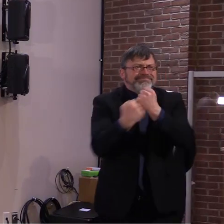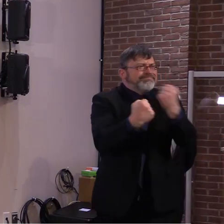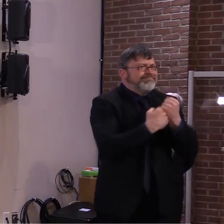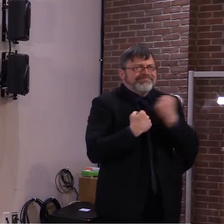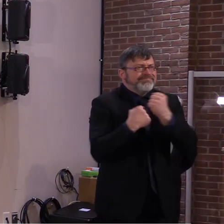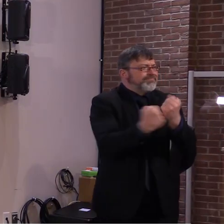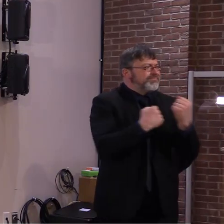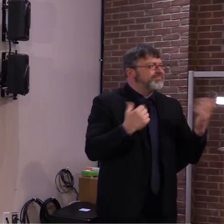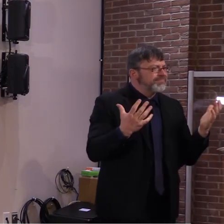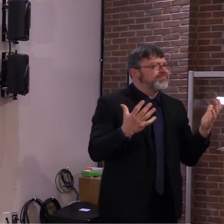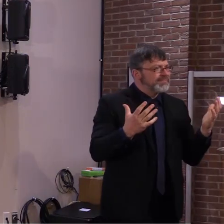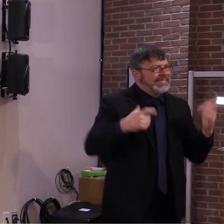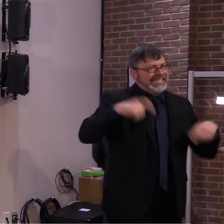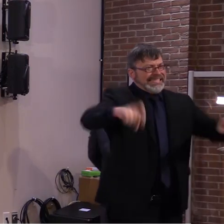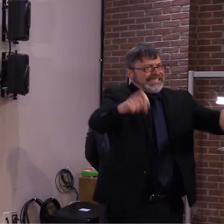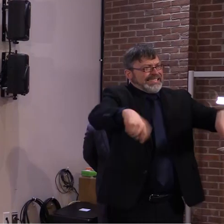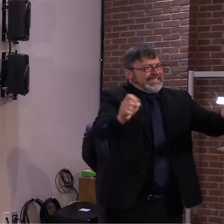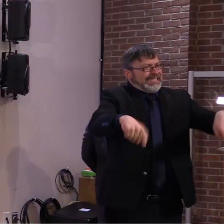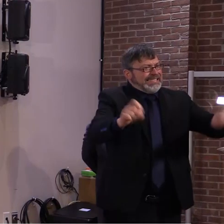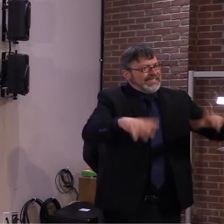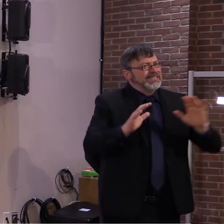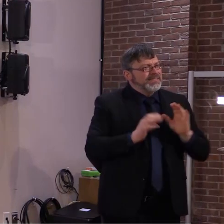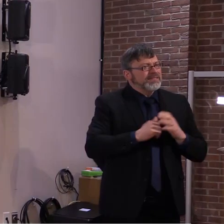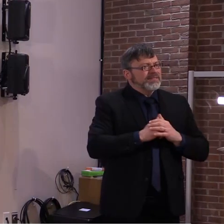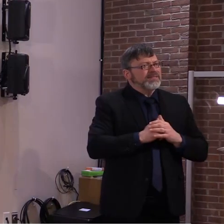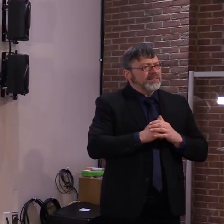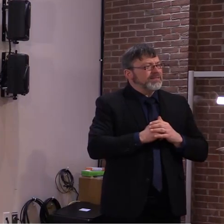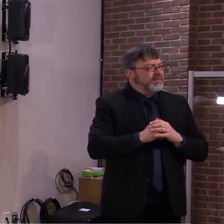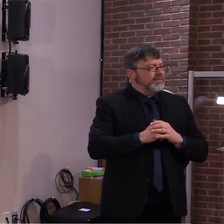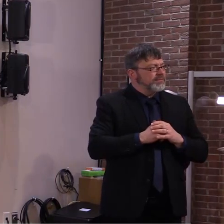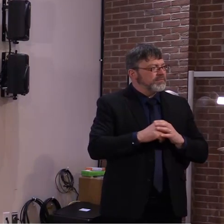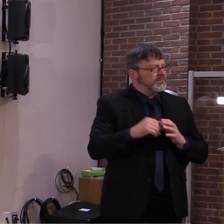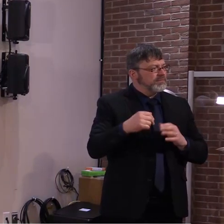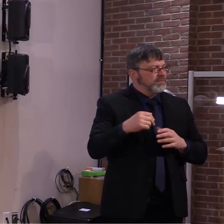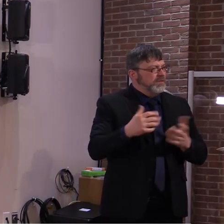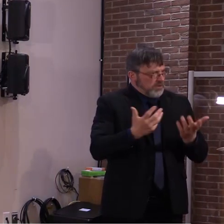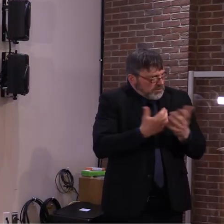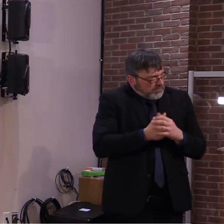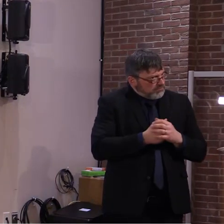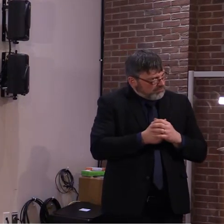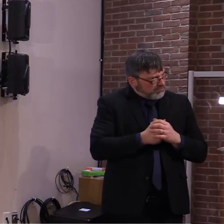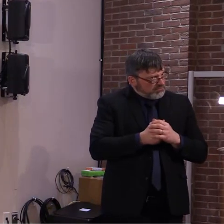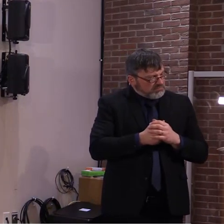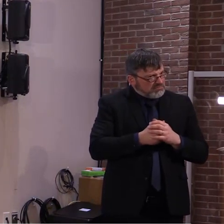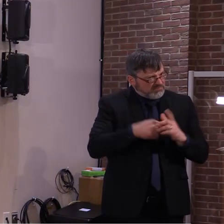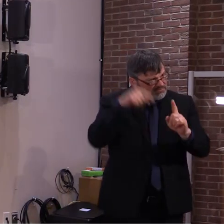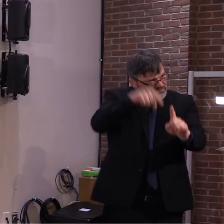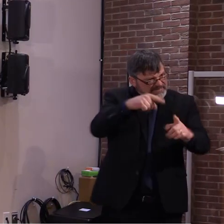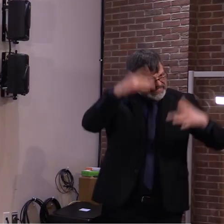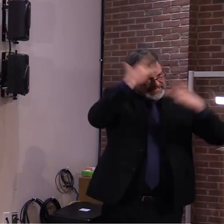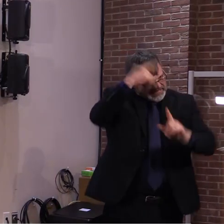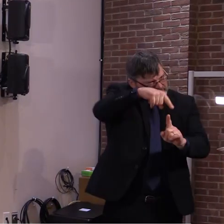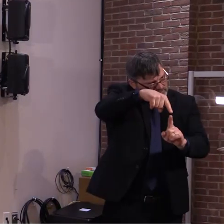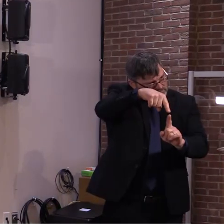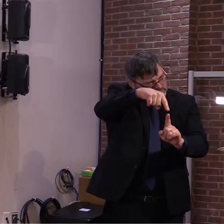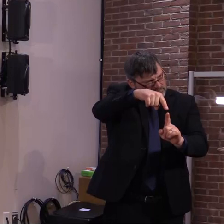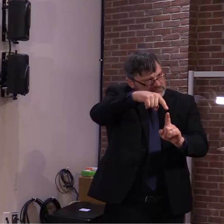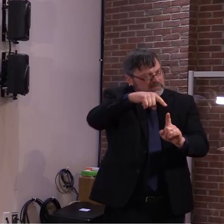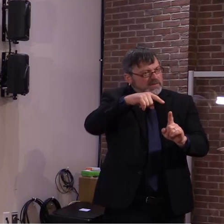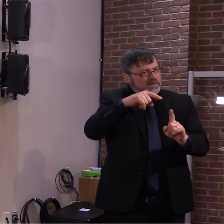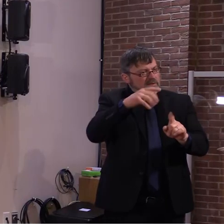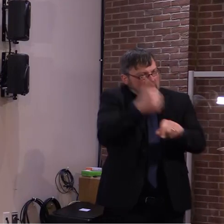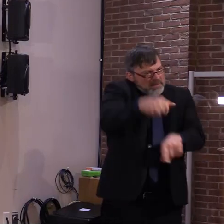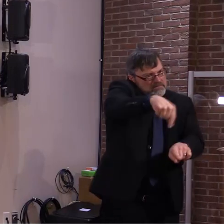and quarantine, it's critical we really support one another so we can keep each other safe. Blame the